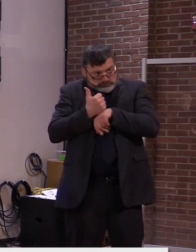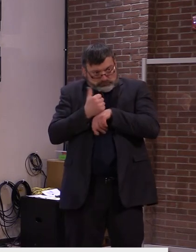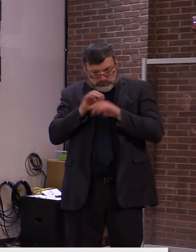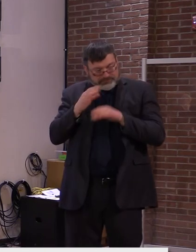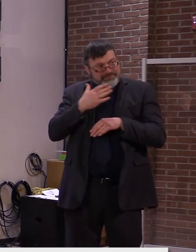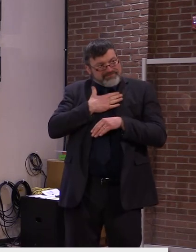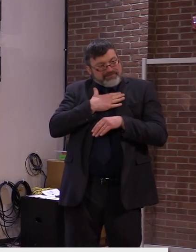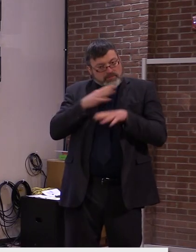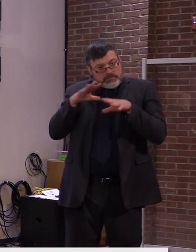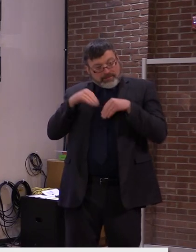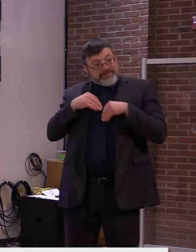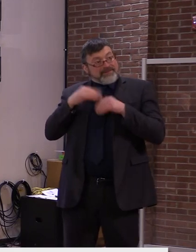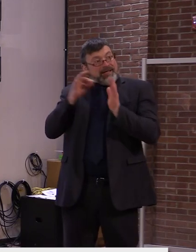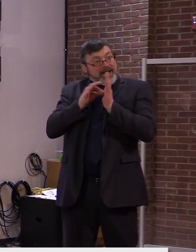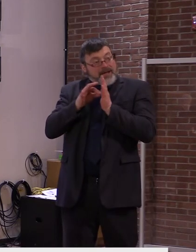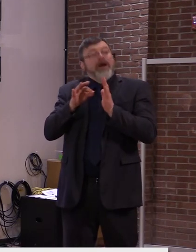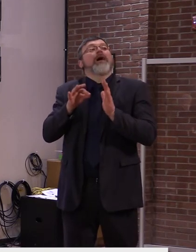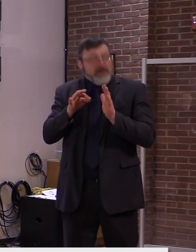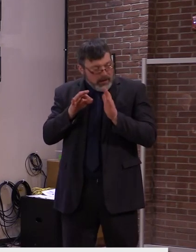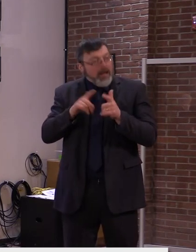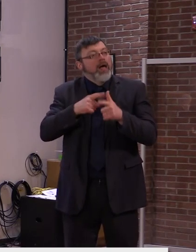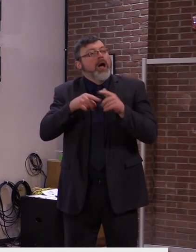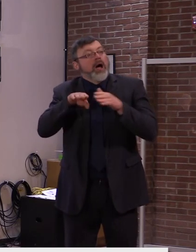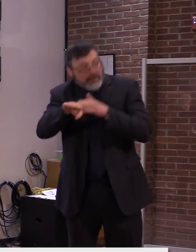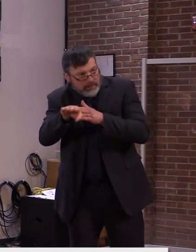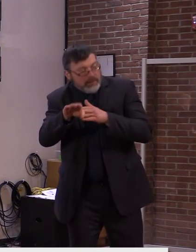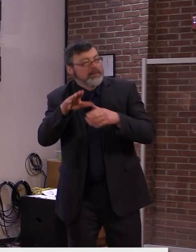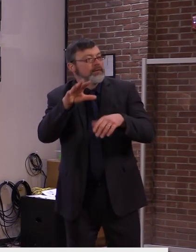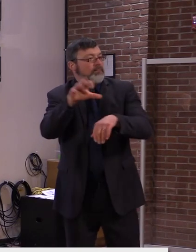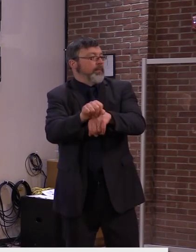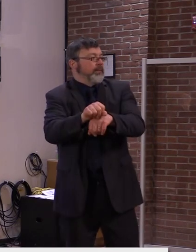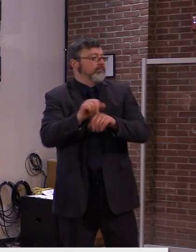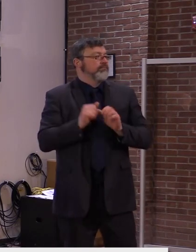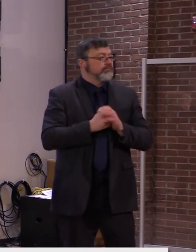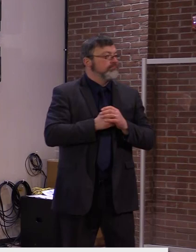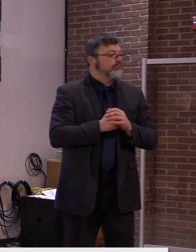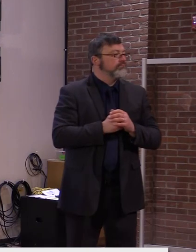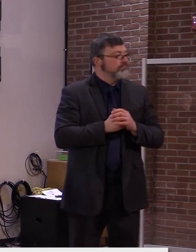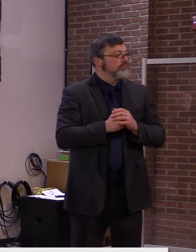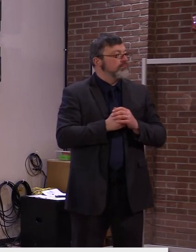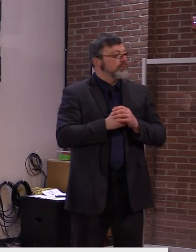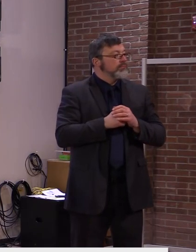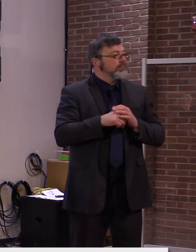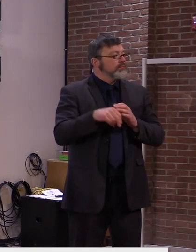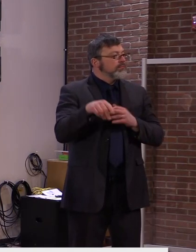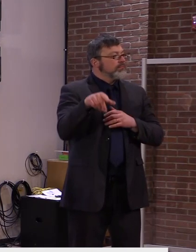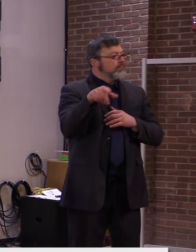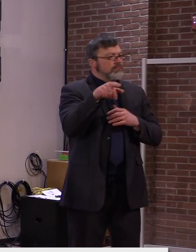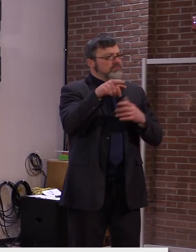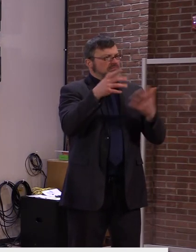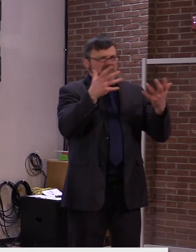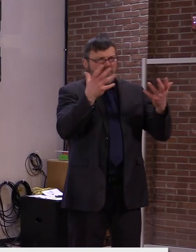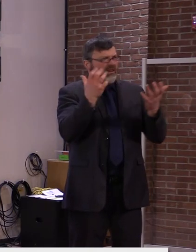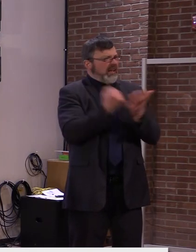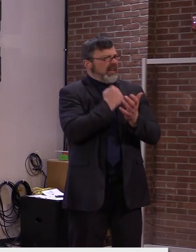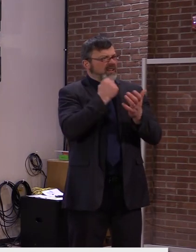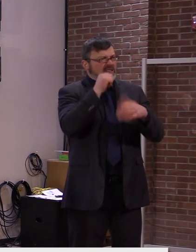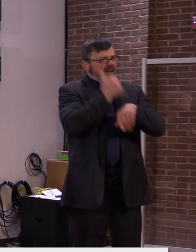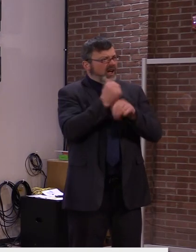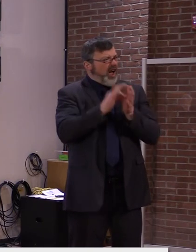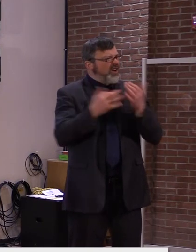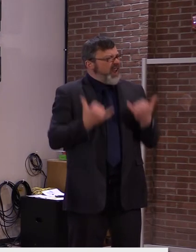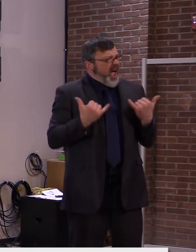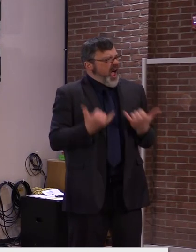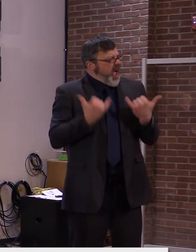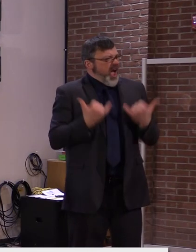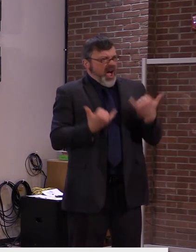healthvermont.gov/myvaccine. This can be done at any point in time, even today. You do not have to wait for your age group to